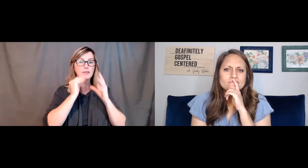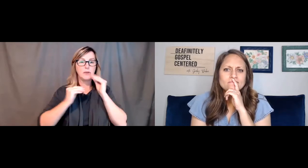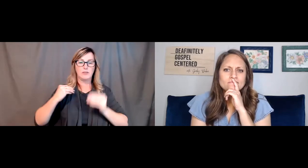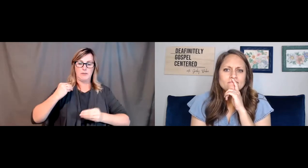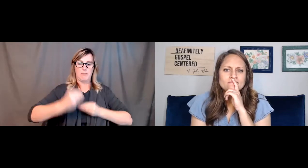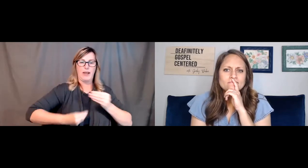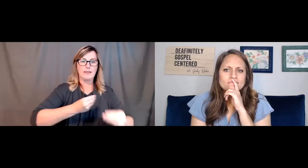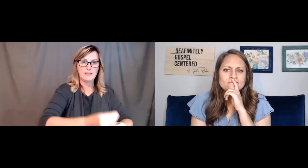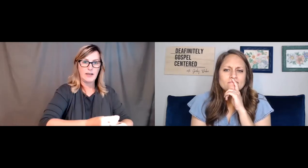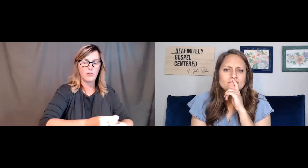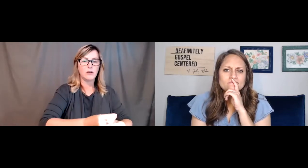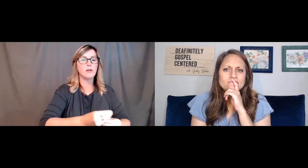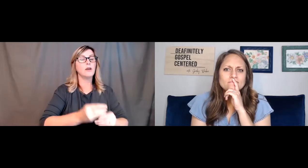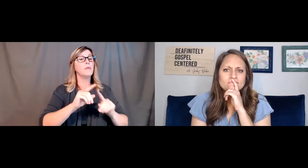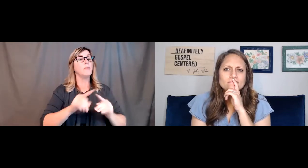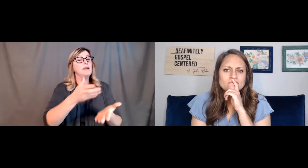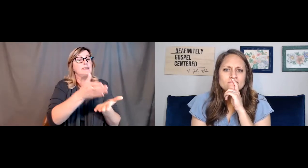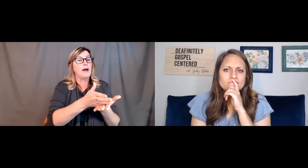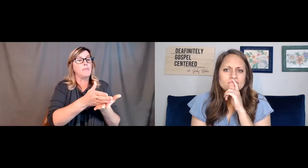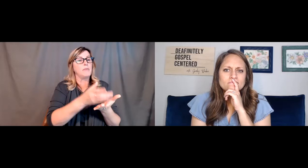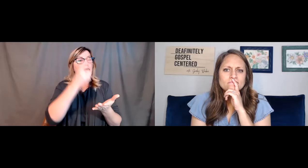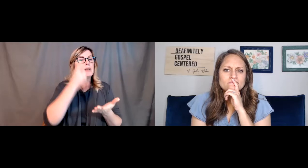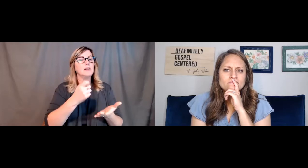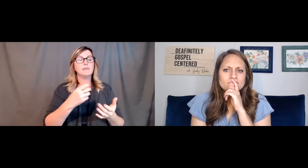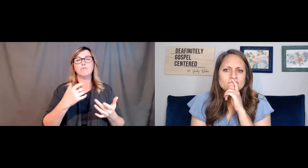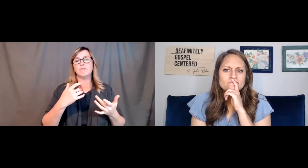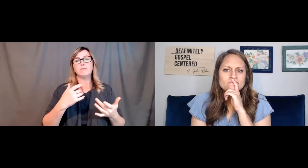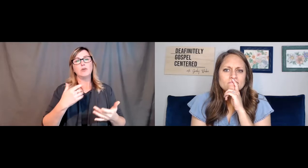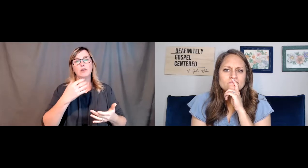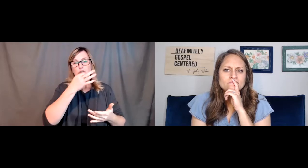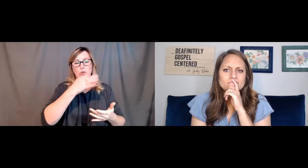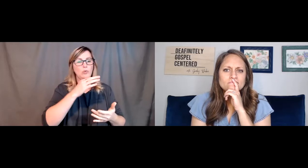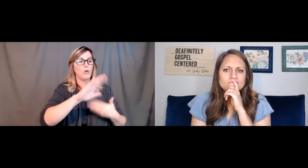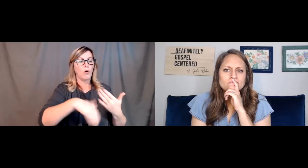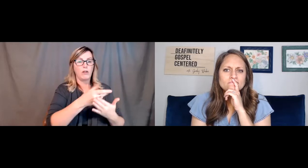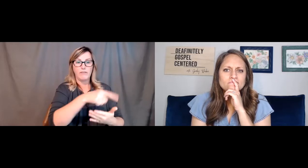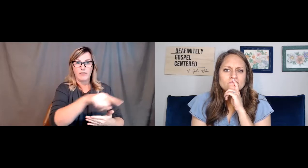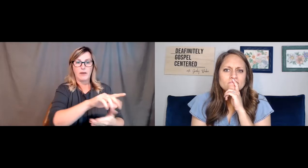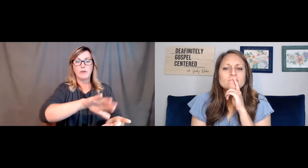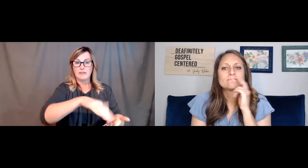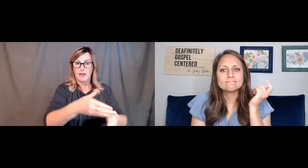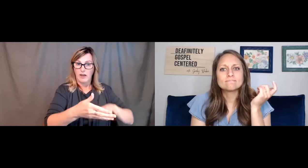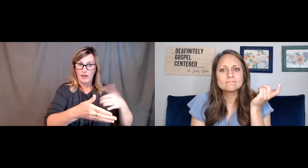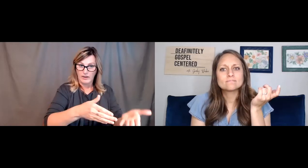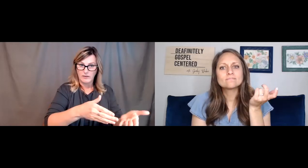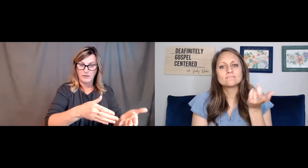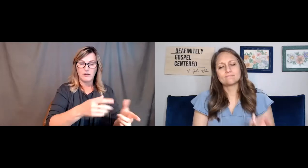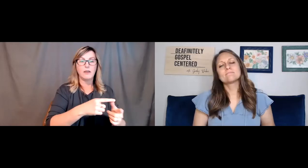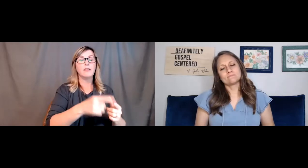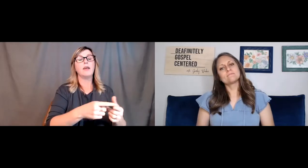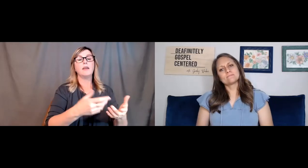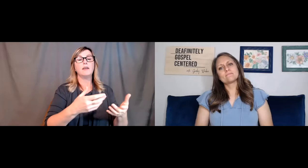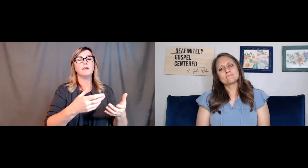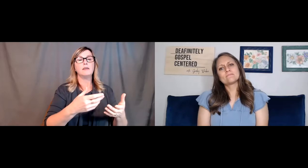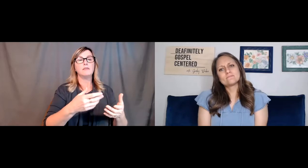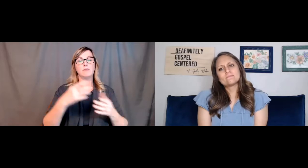but their stories and experiences get passed down. That's true. They stop because soon all of them